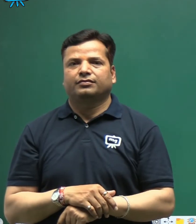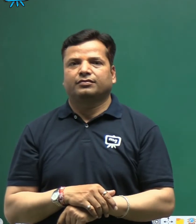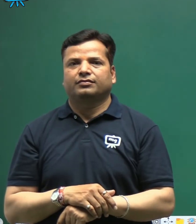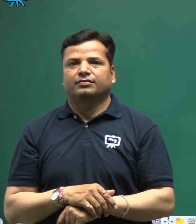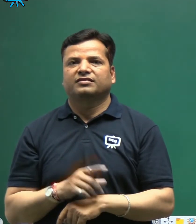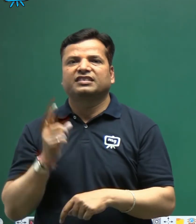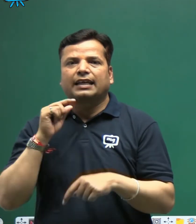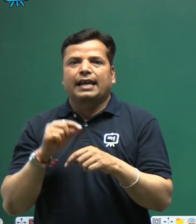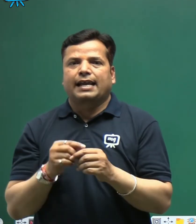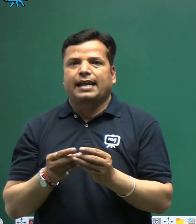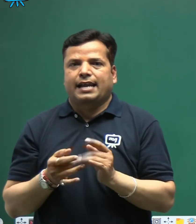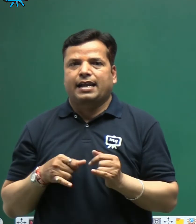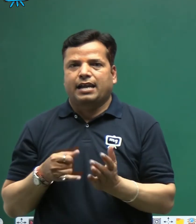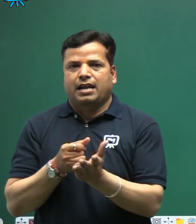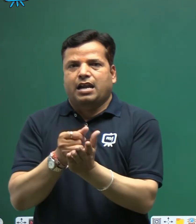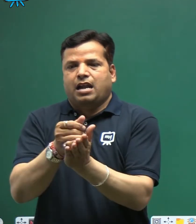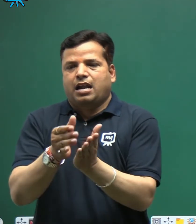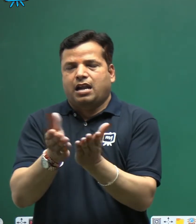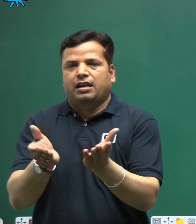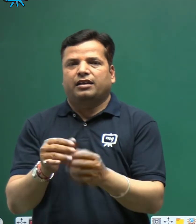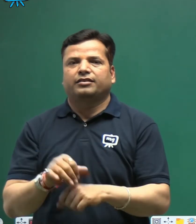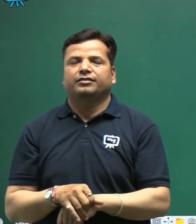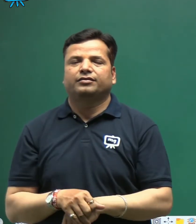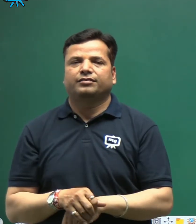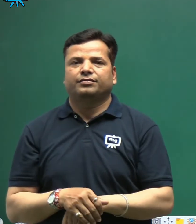It landed